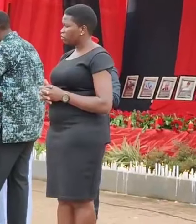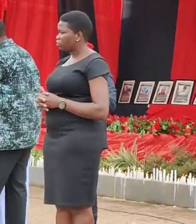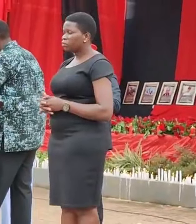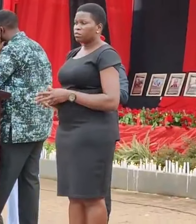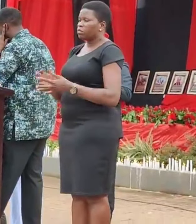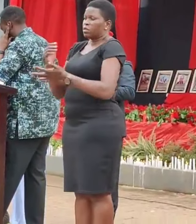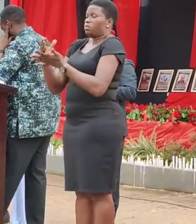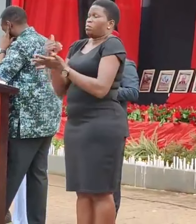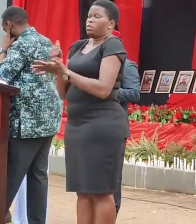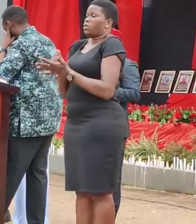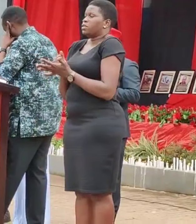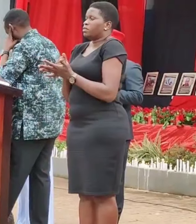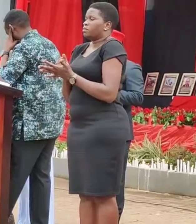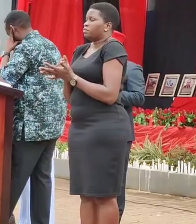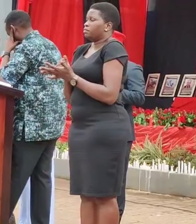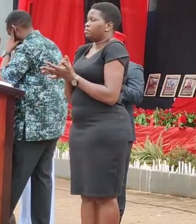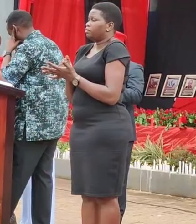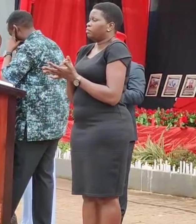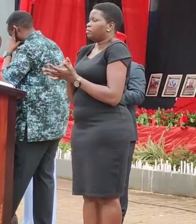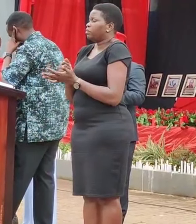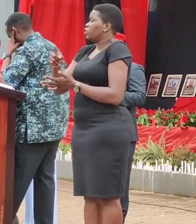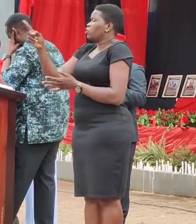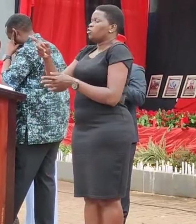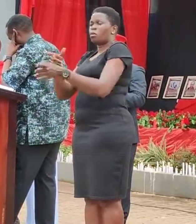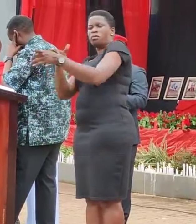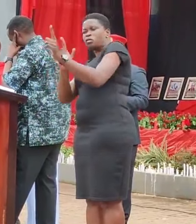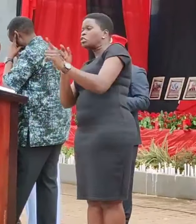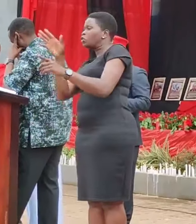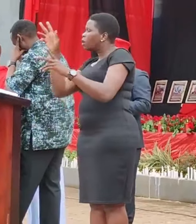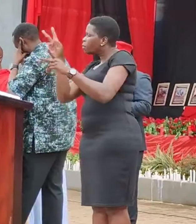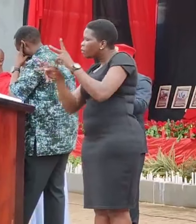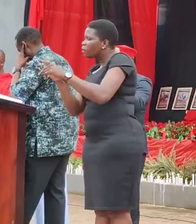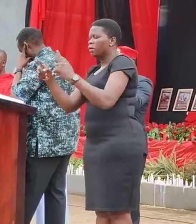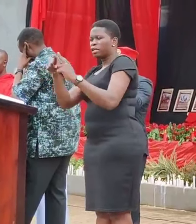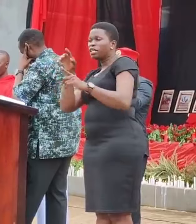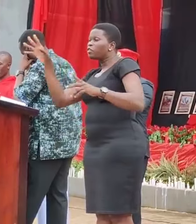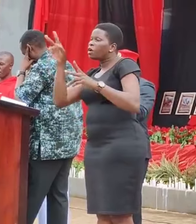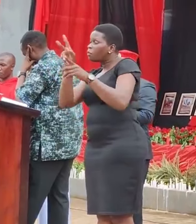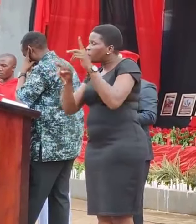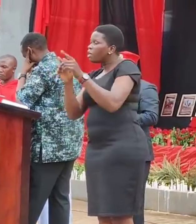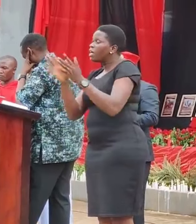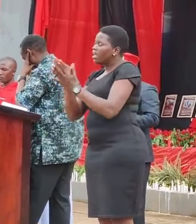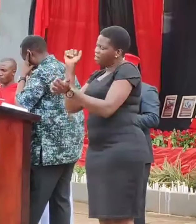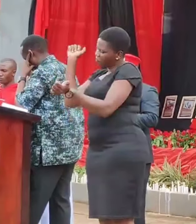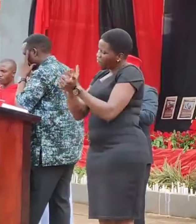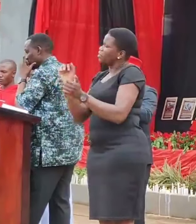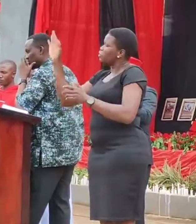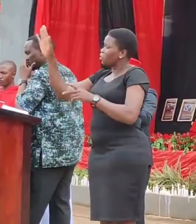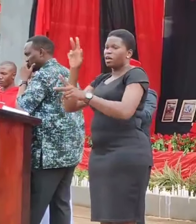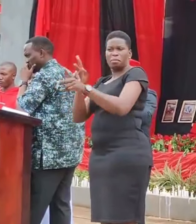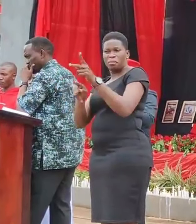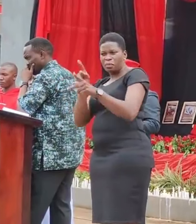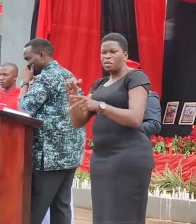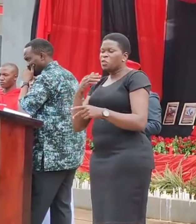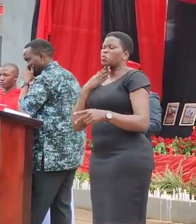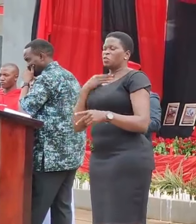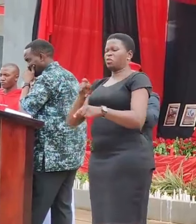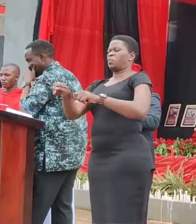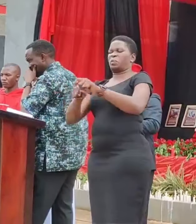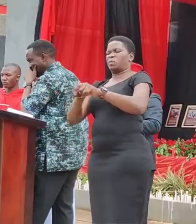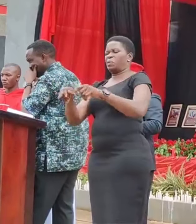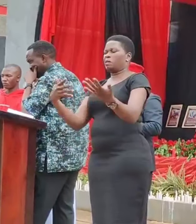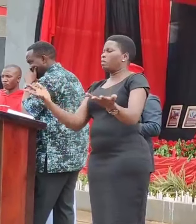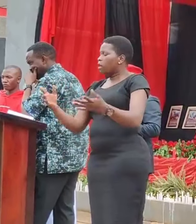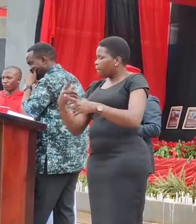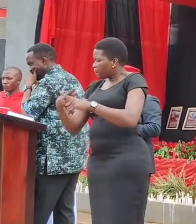Yeah, because that you shoot your people, you kill your people, and you torture your people that you want to govern.